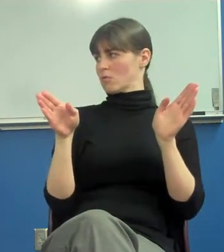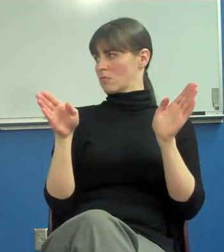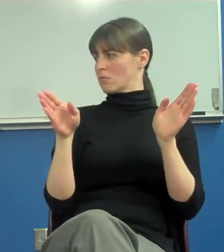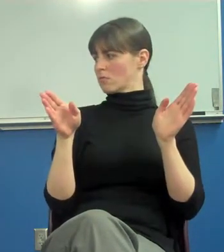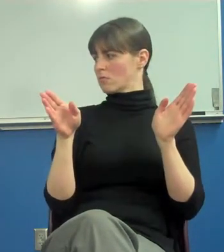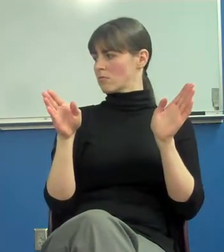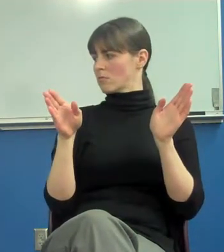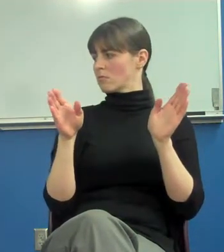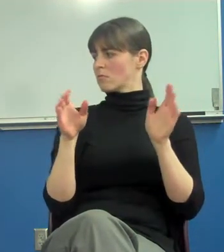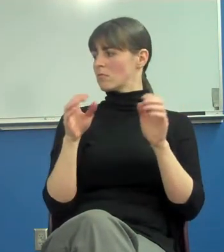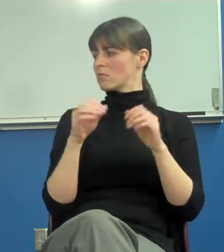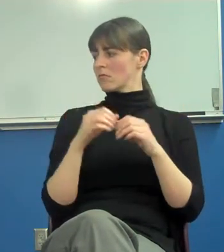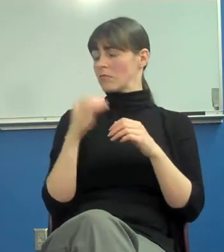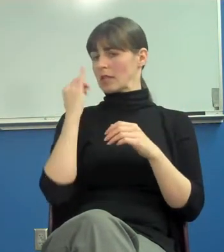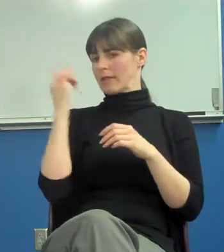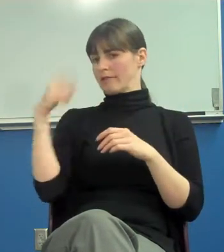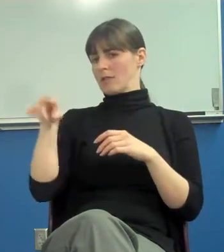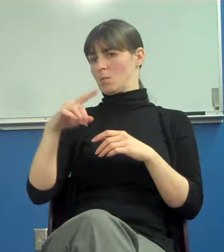would like to help.